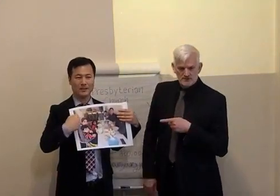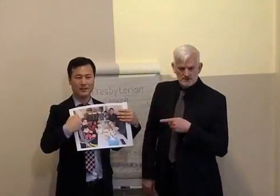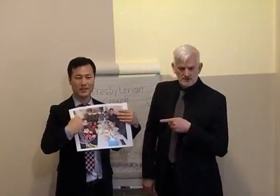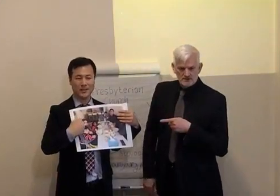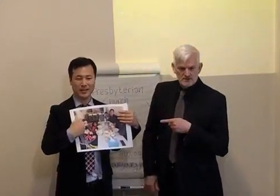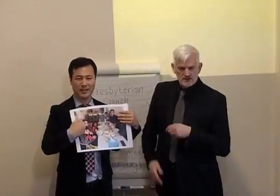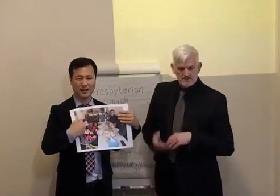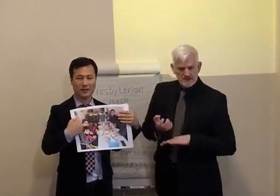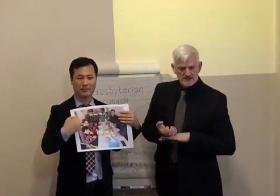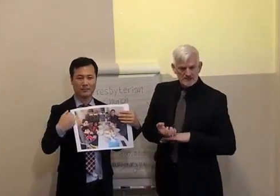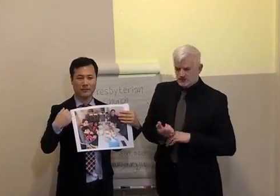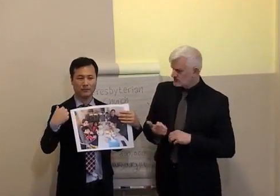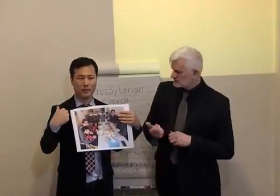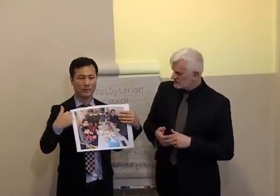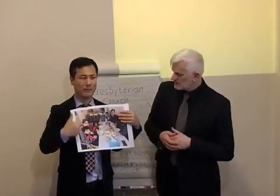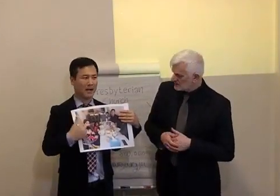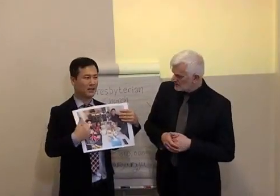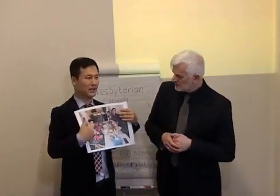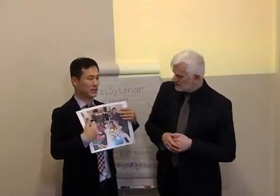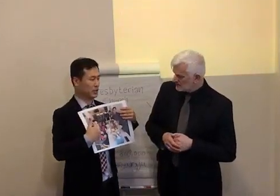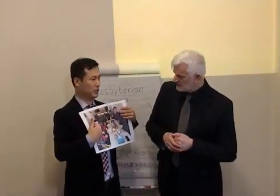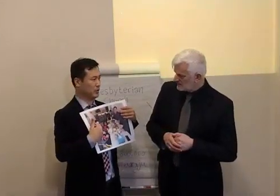This lady from Bangladesh.